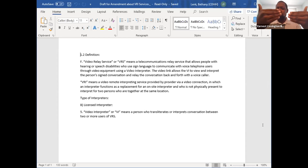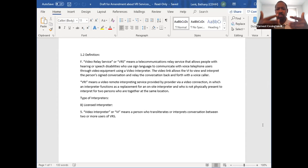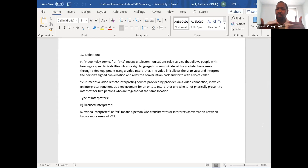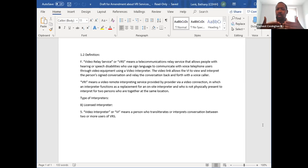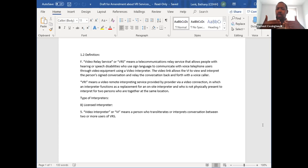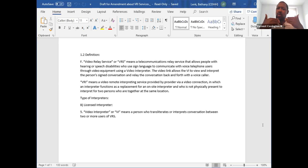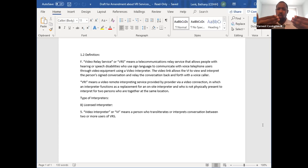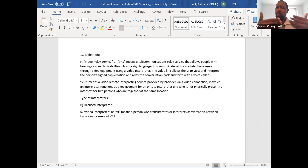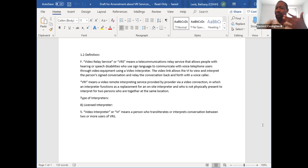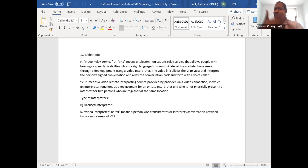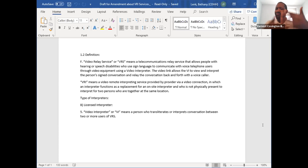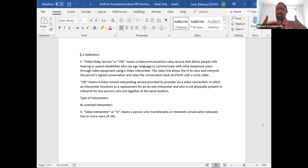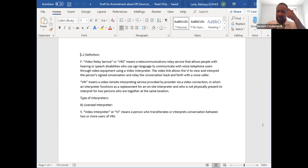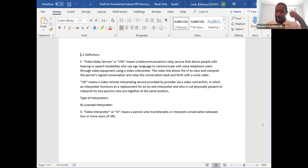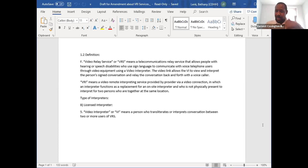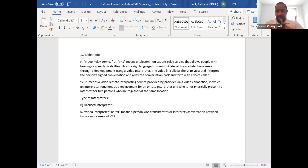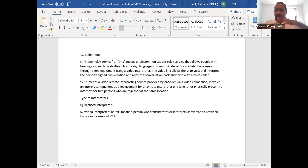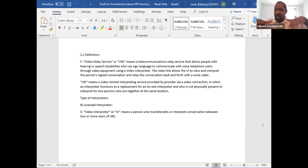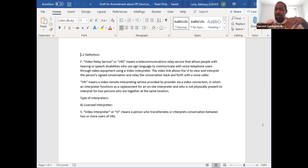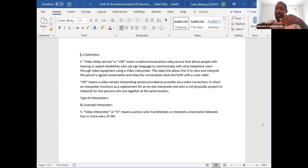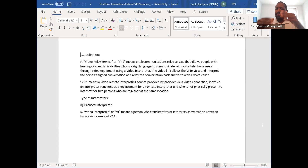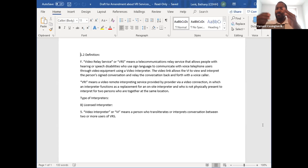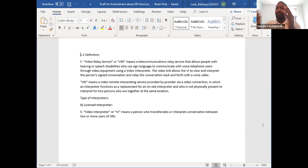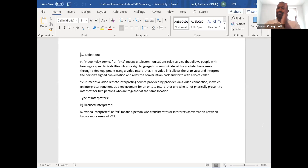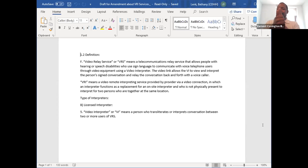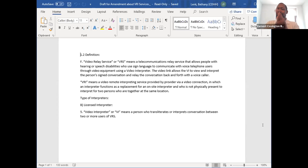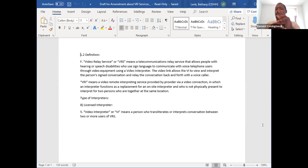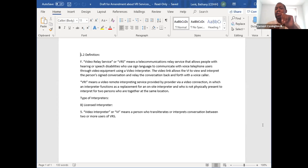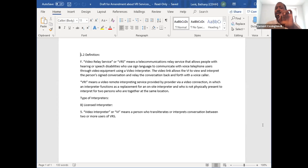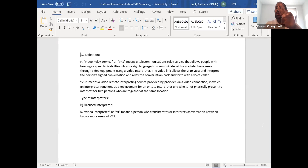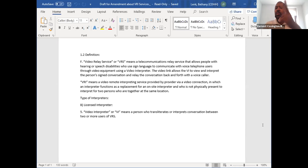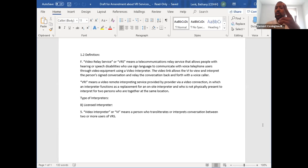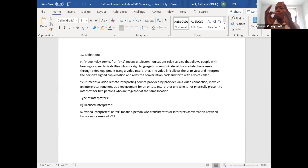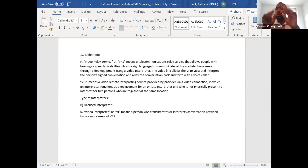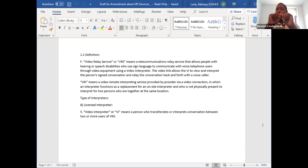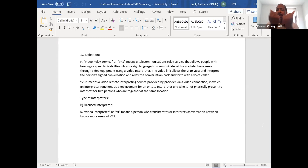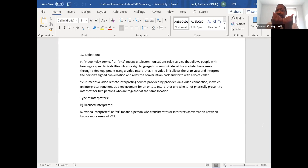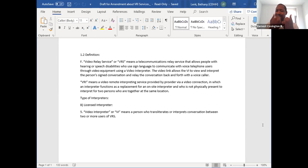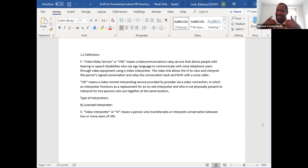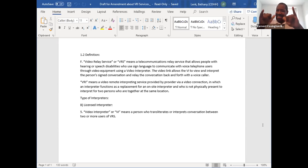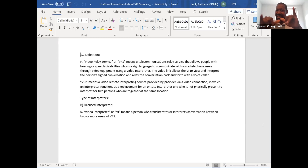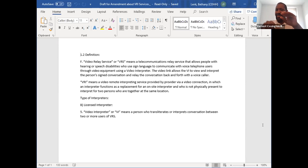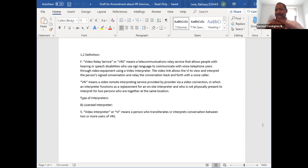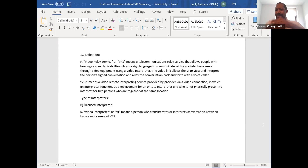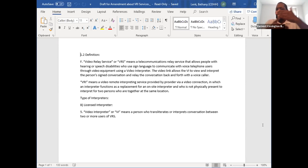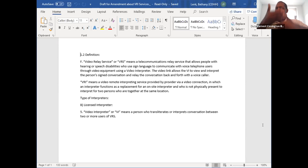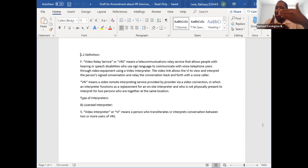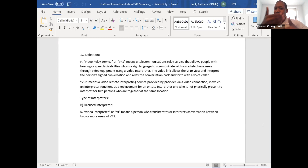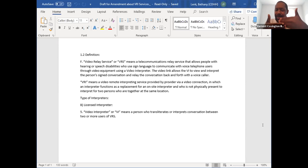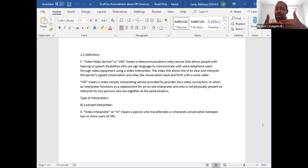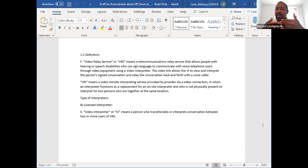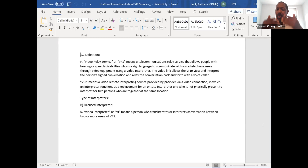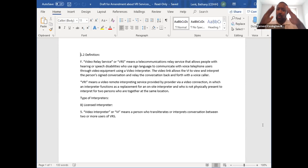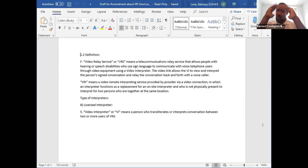agree, we could call it a vote after the fact, because I have not yet had the type